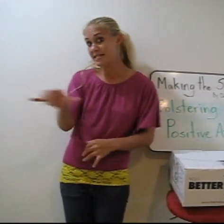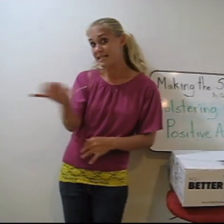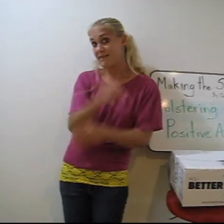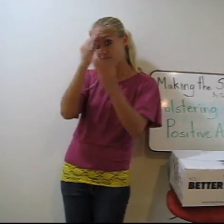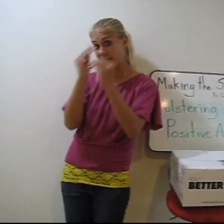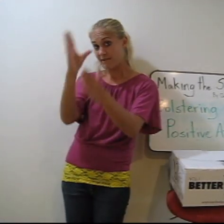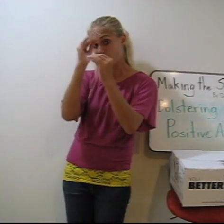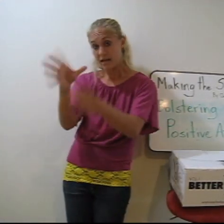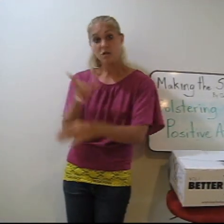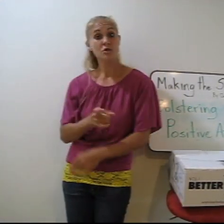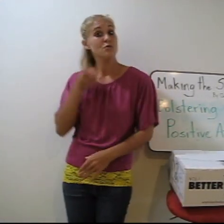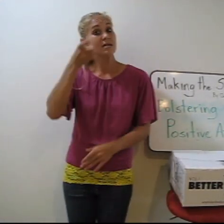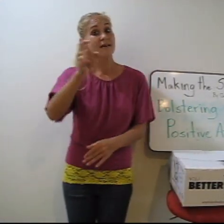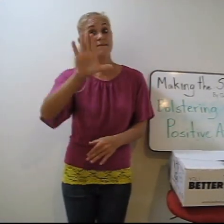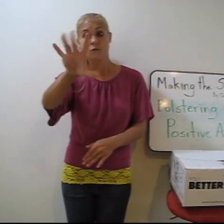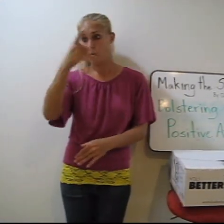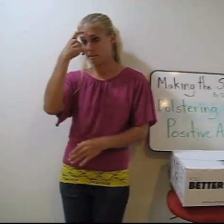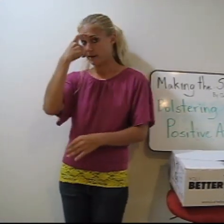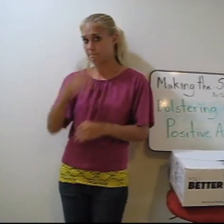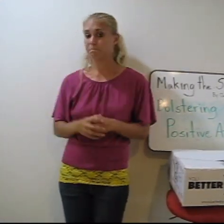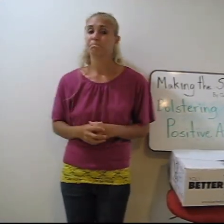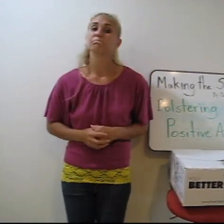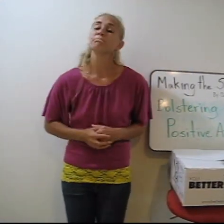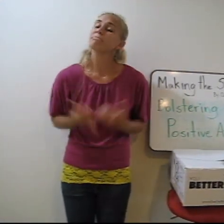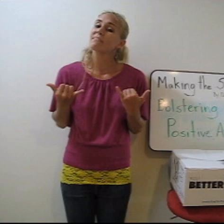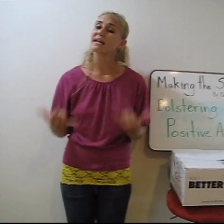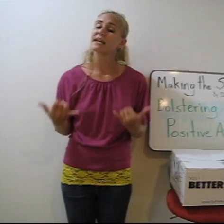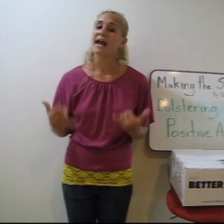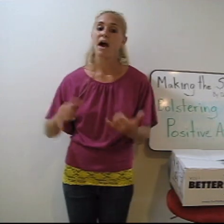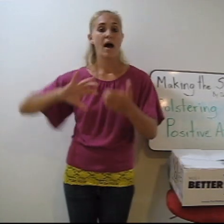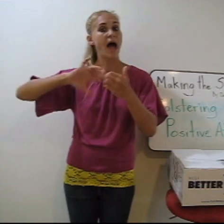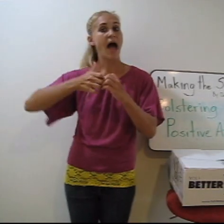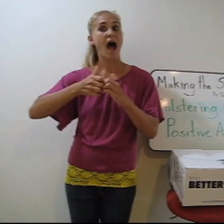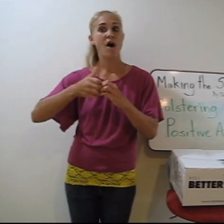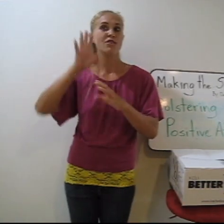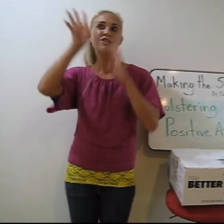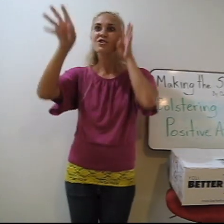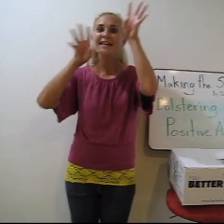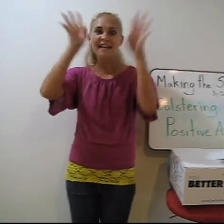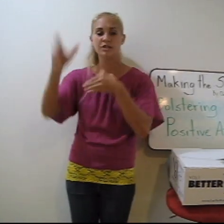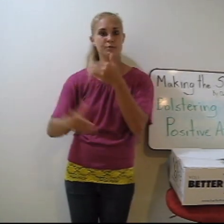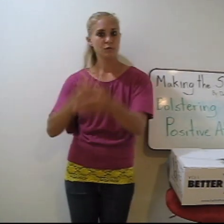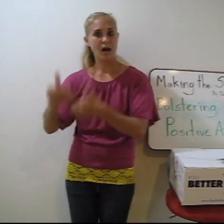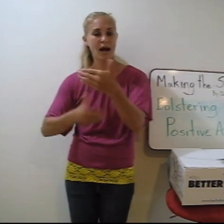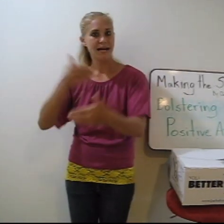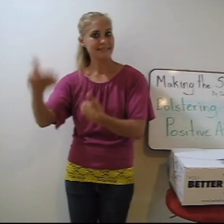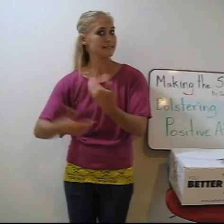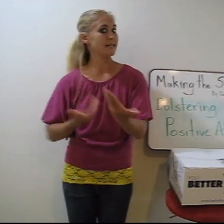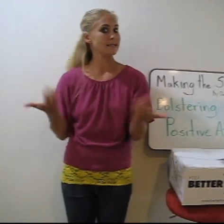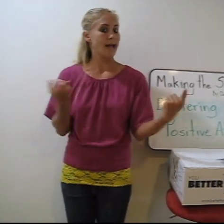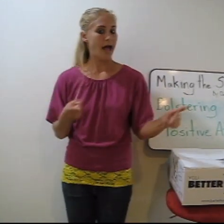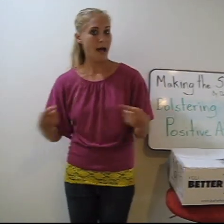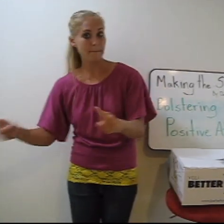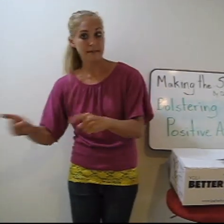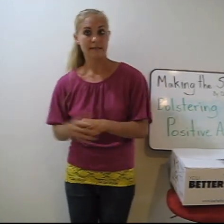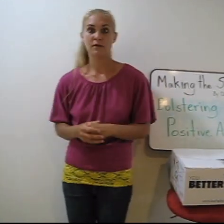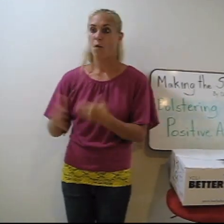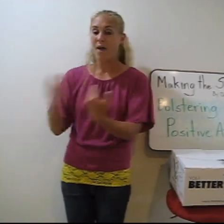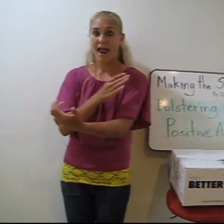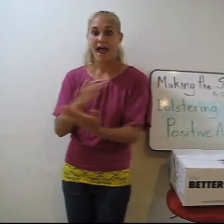program your mind. Here is how the creation process works. You get in life what you create. That is